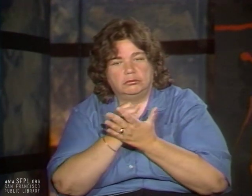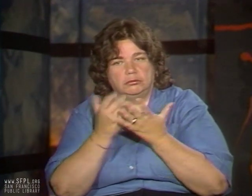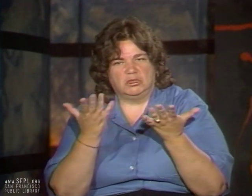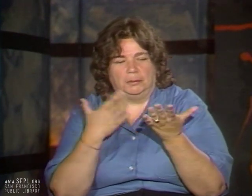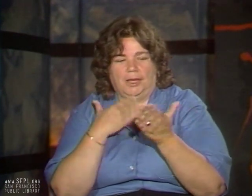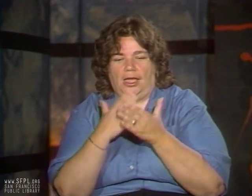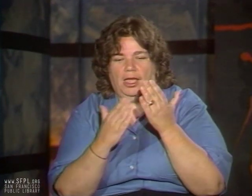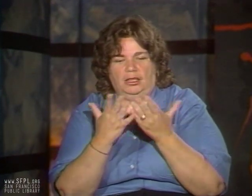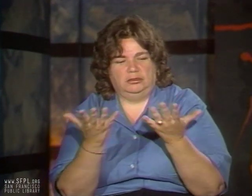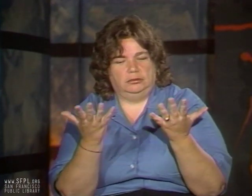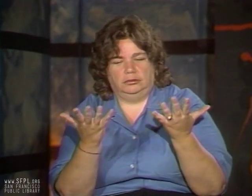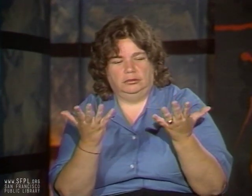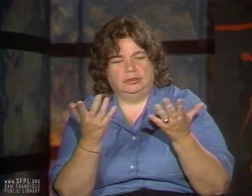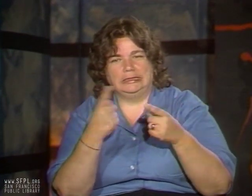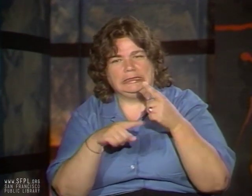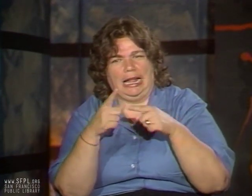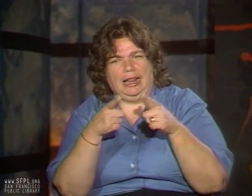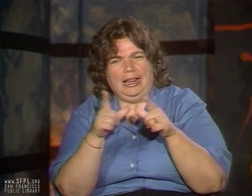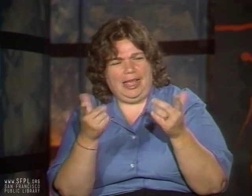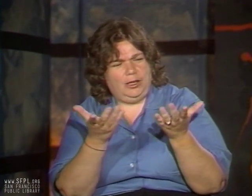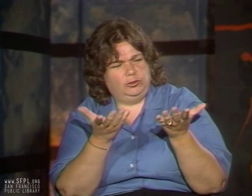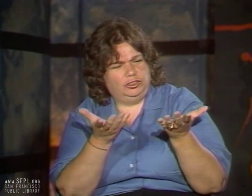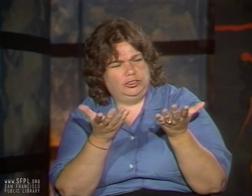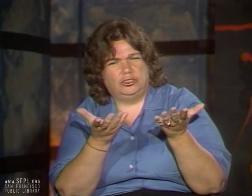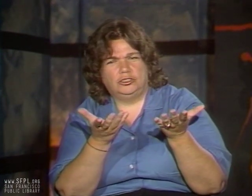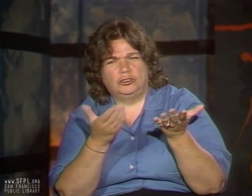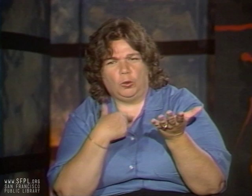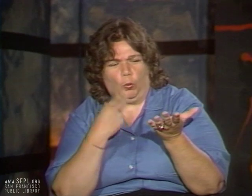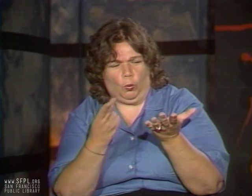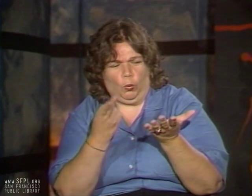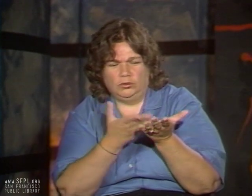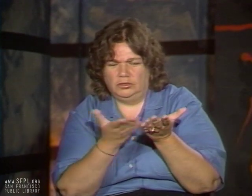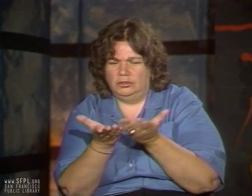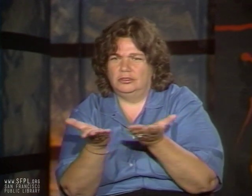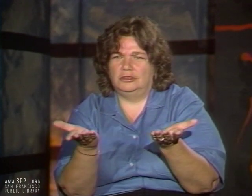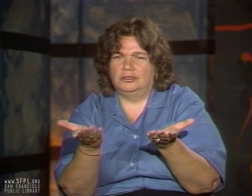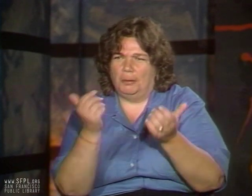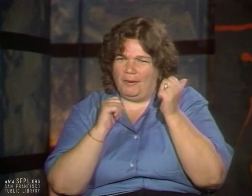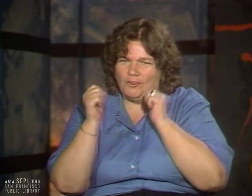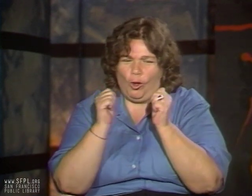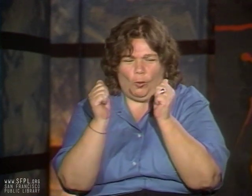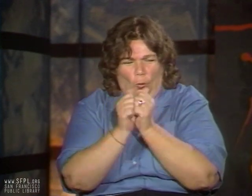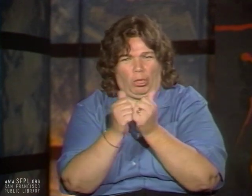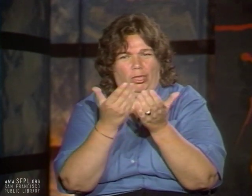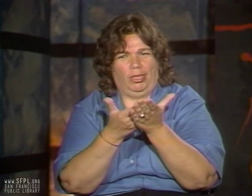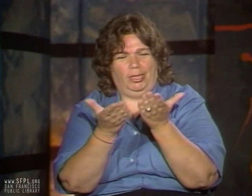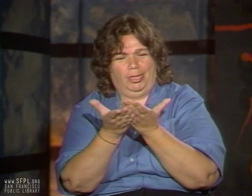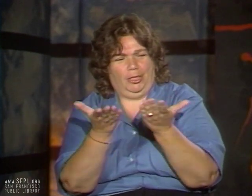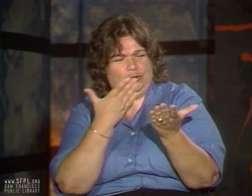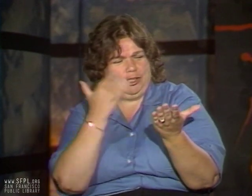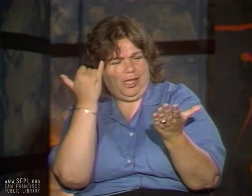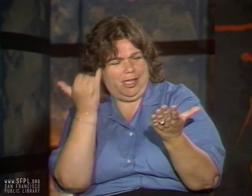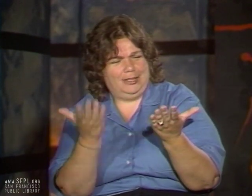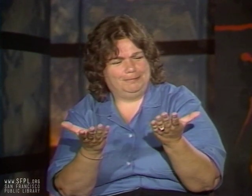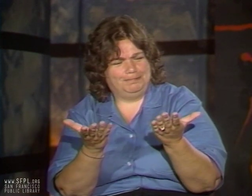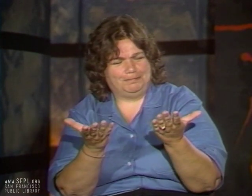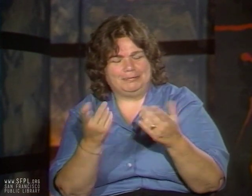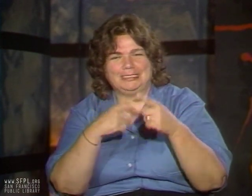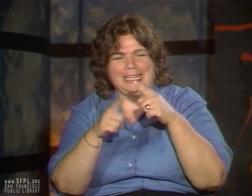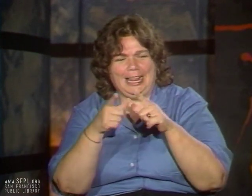hands? They're my voice, the heart of my communication. I wanted not only to play with articulation and delivery like any performer, but wanted